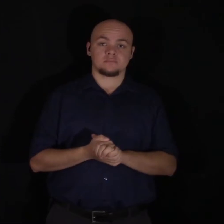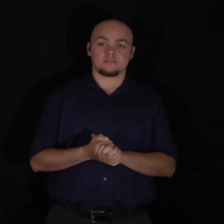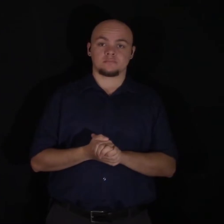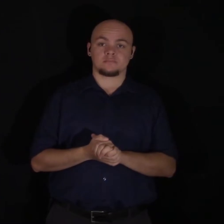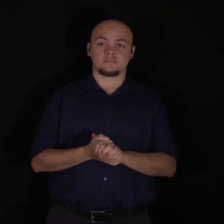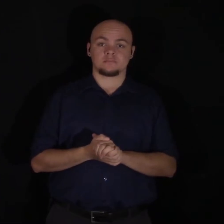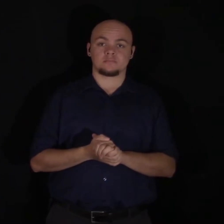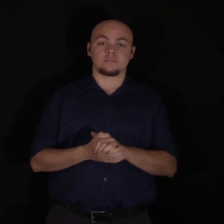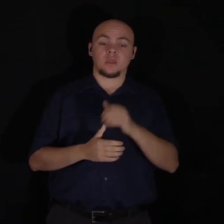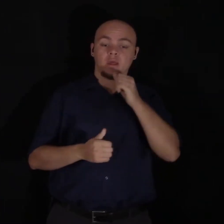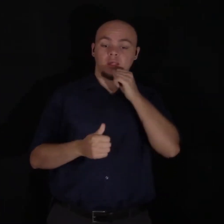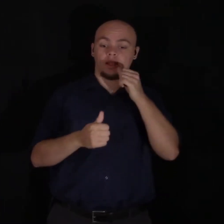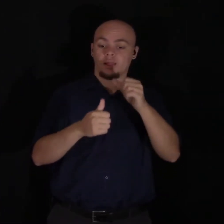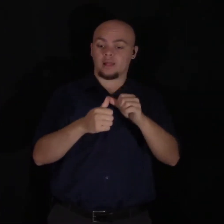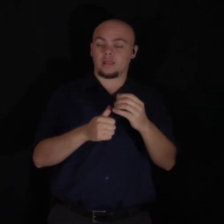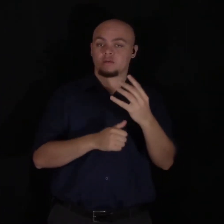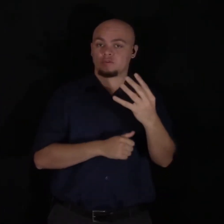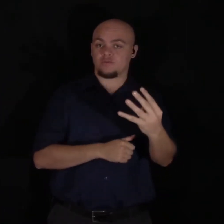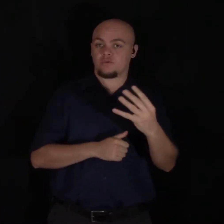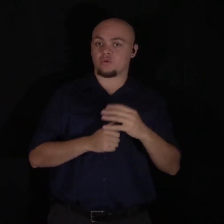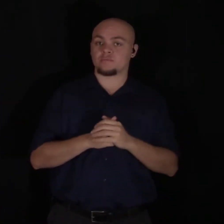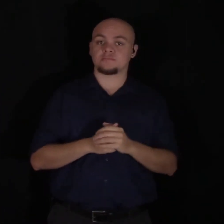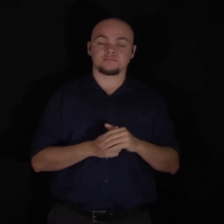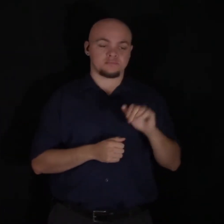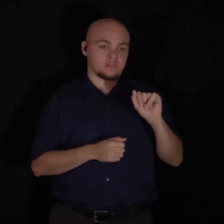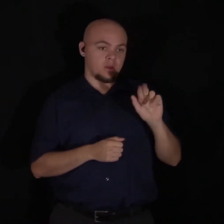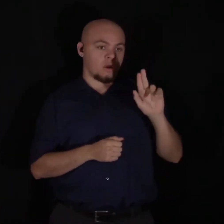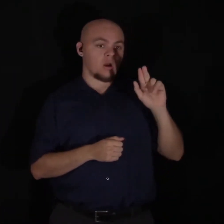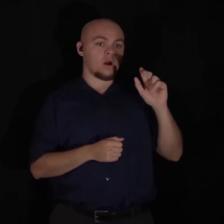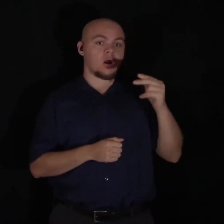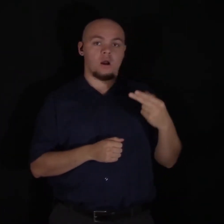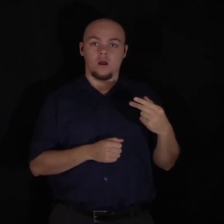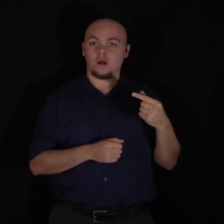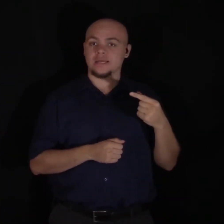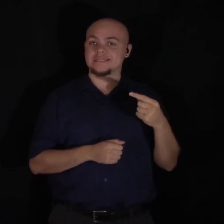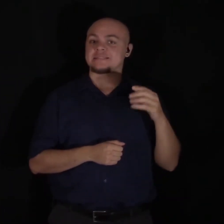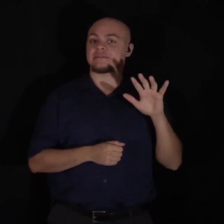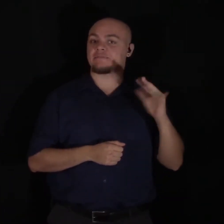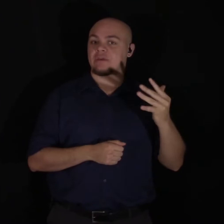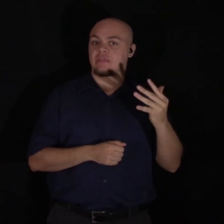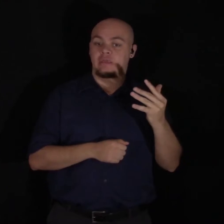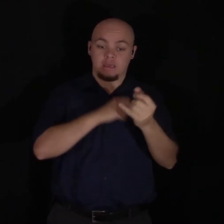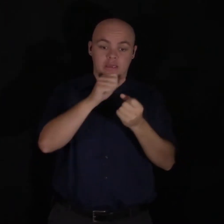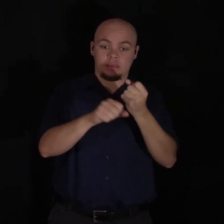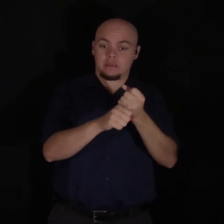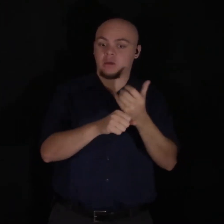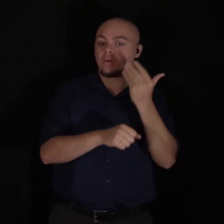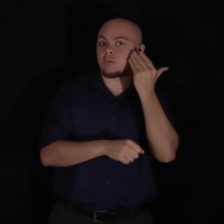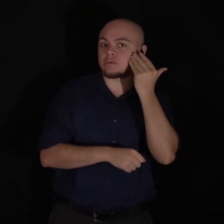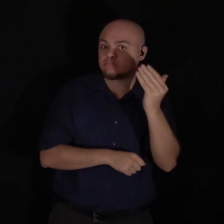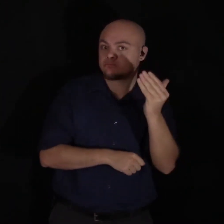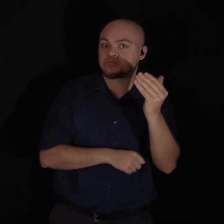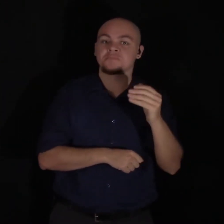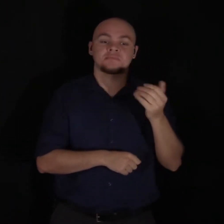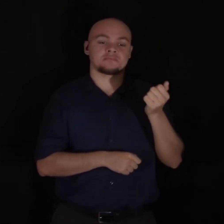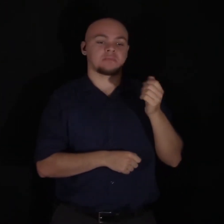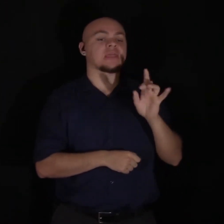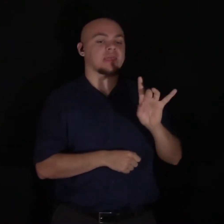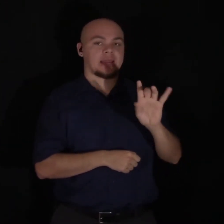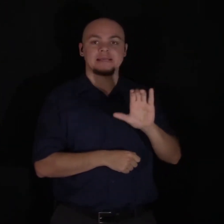Letter 4. August 5th, in an undisclosed year in the 18th century. To